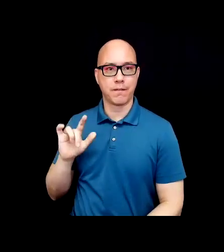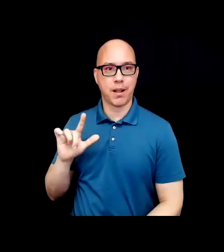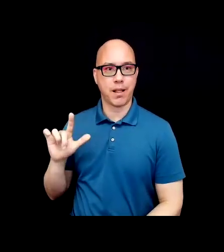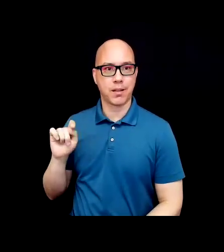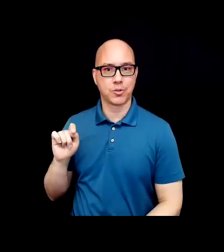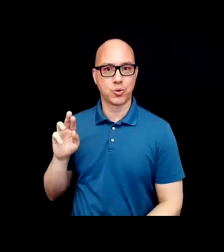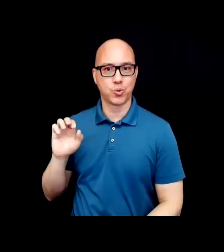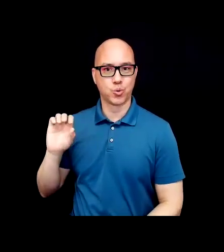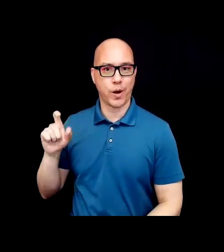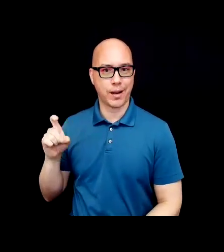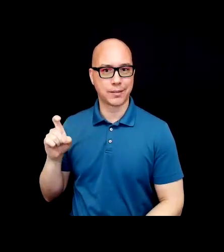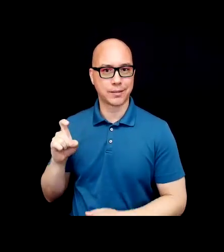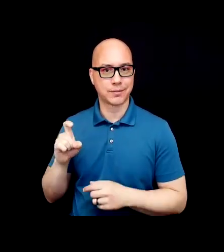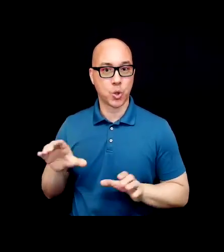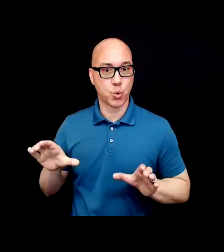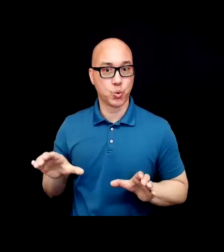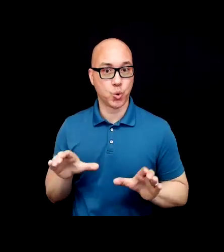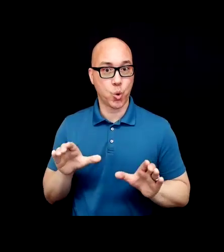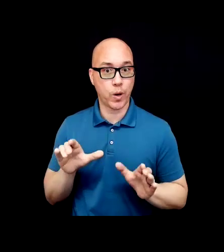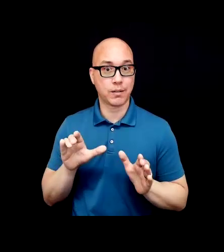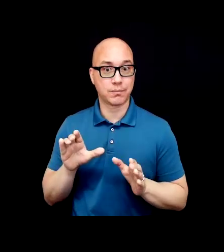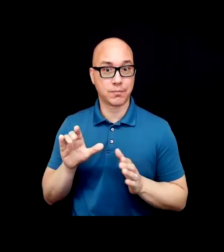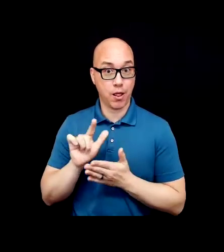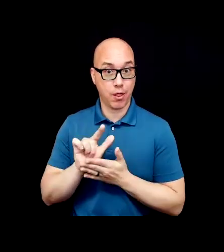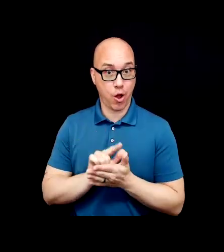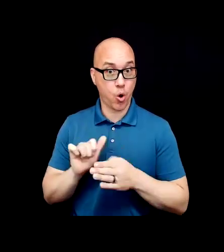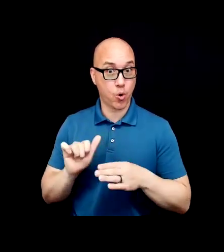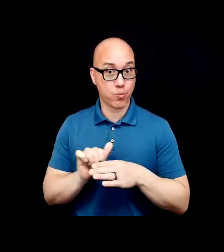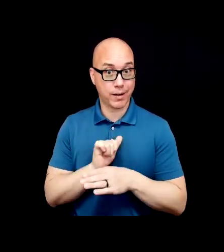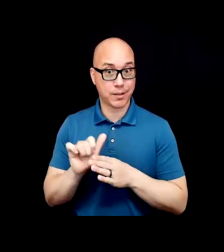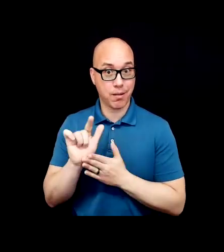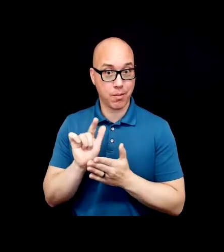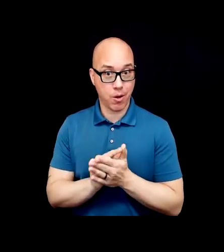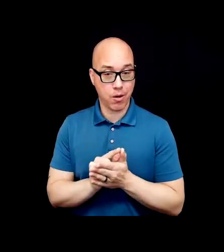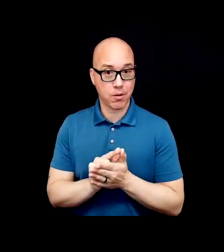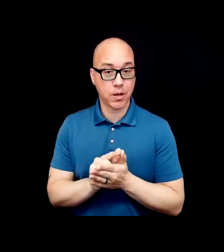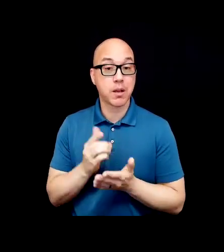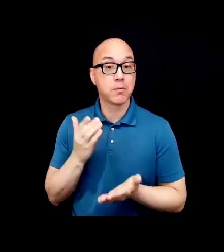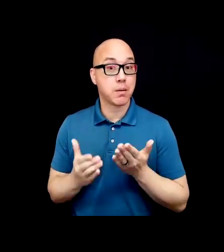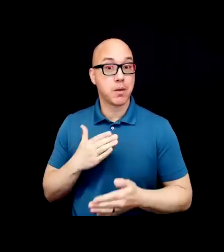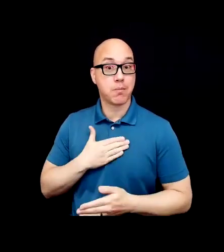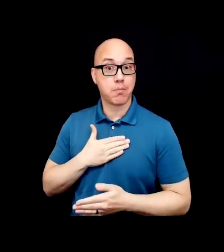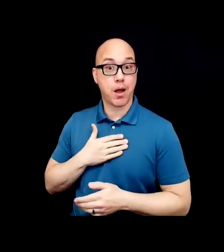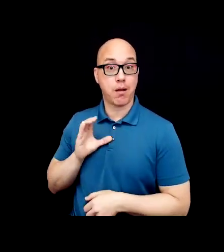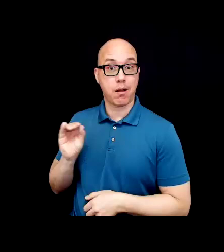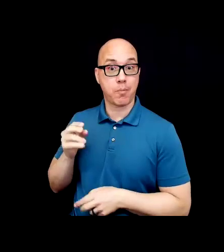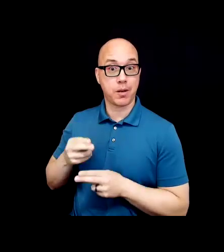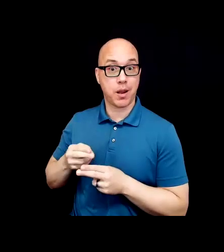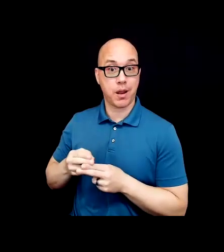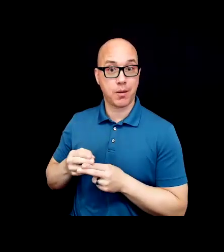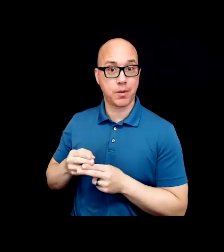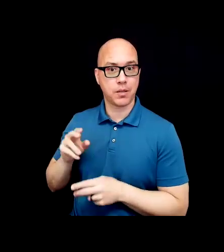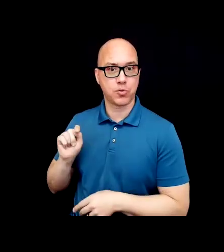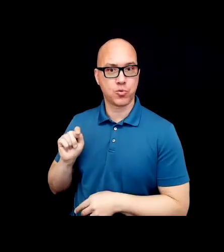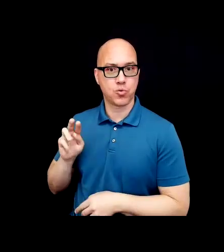Phil Truax, and I may call the business Truax Law, and I may have a trade name for Truax